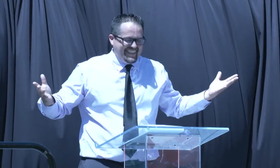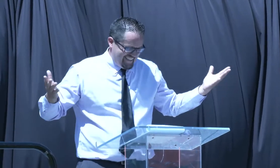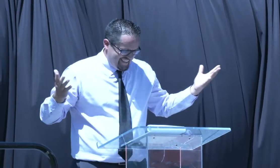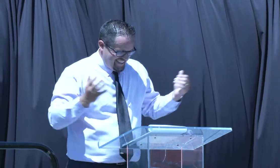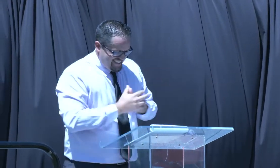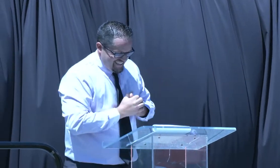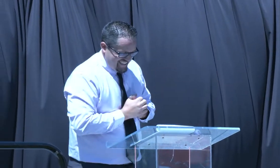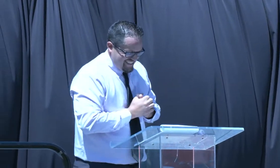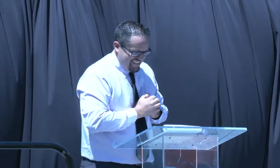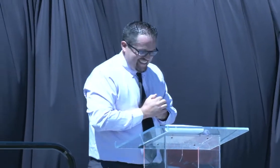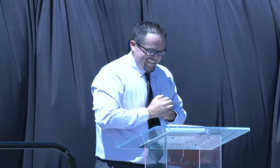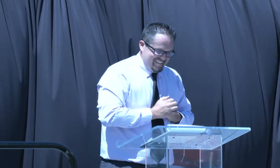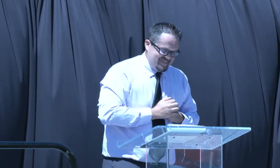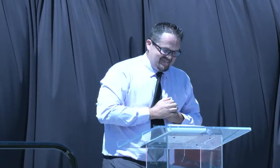Obviously, I love this school.